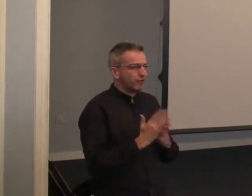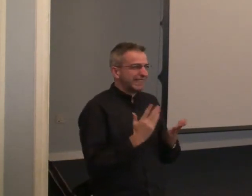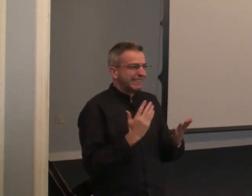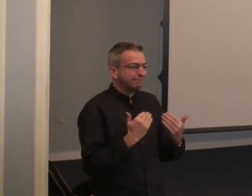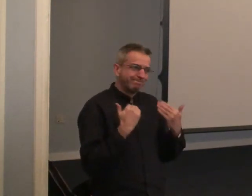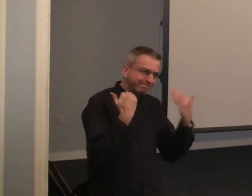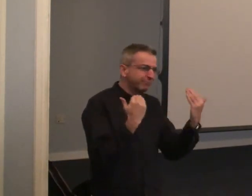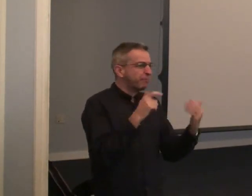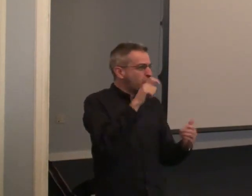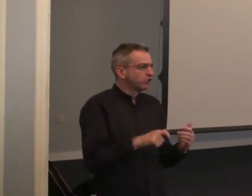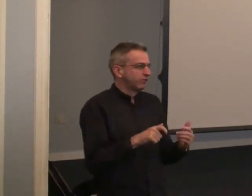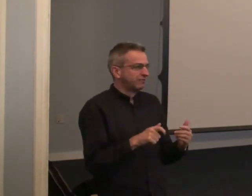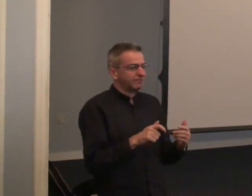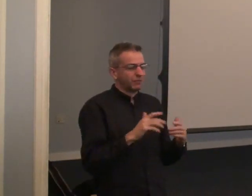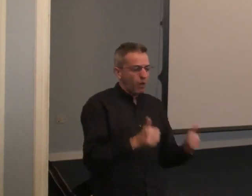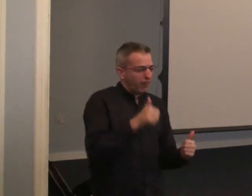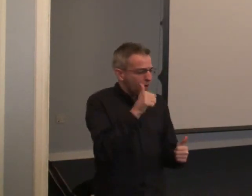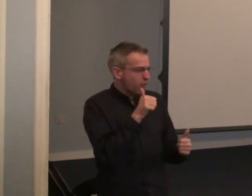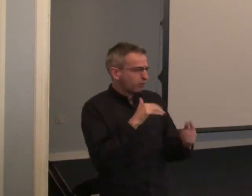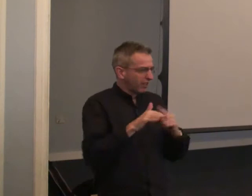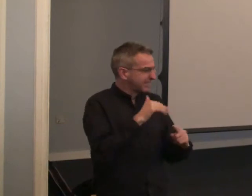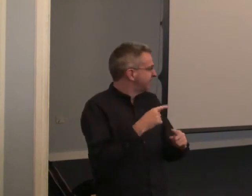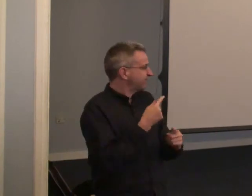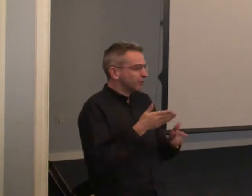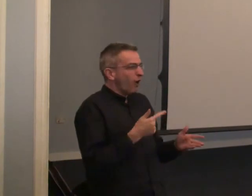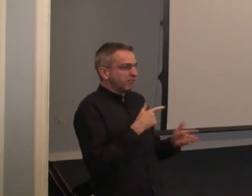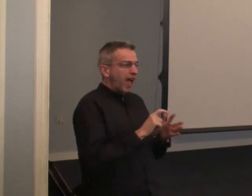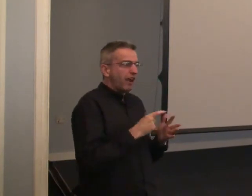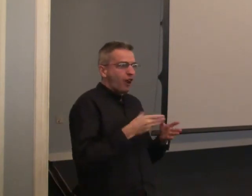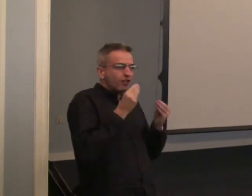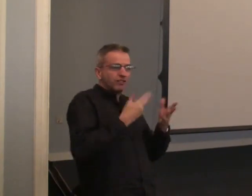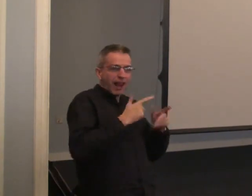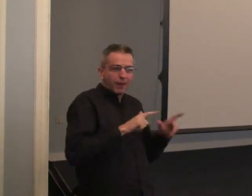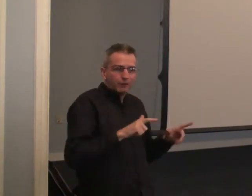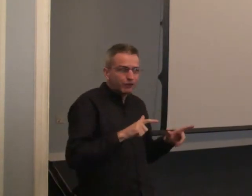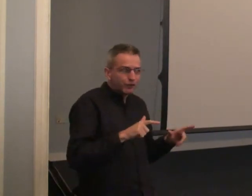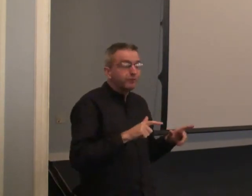who had learned to fingerspell. And, you know, quite a prestigious, well-known person.